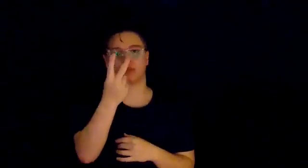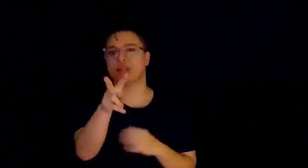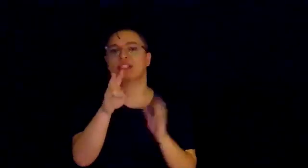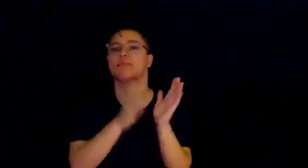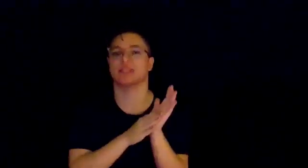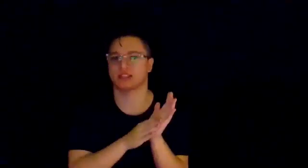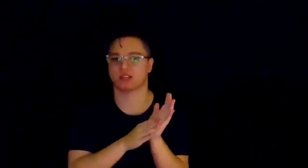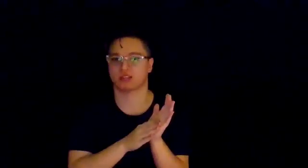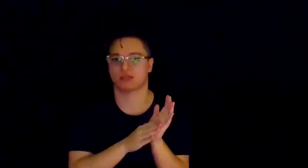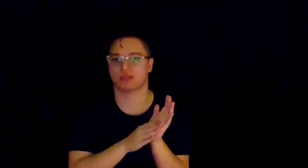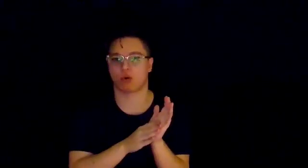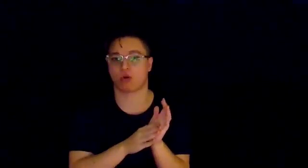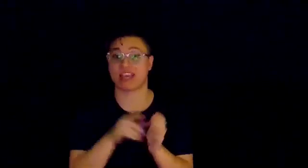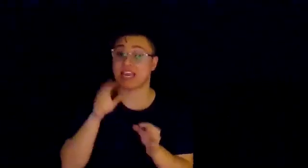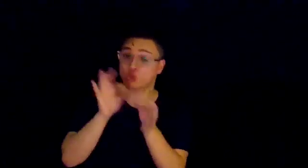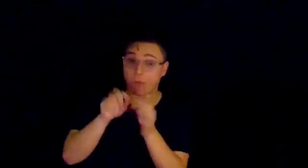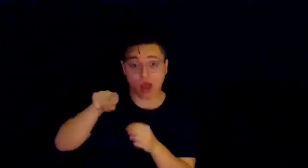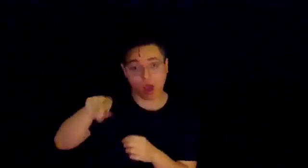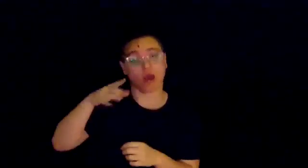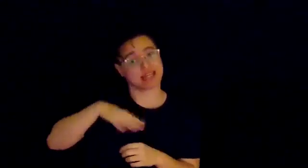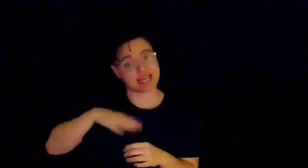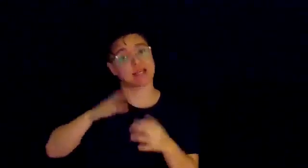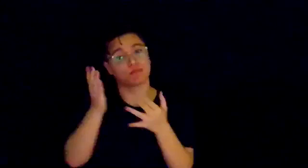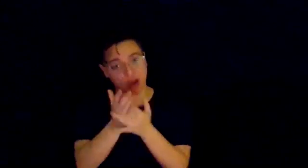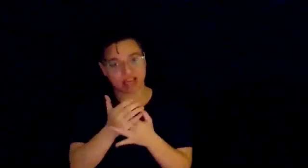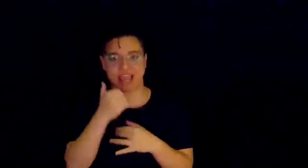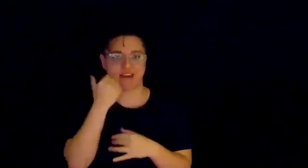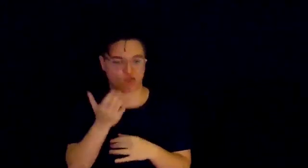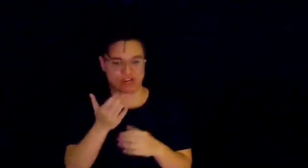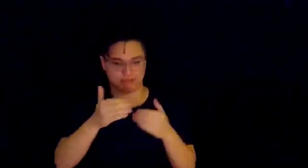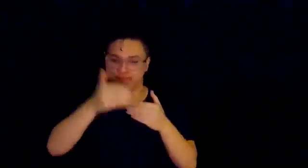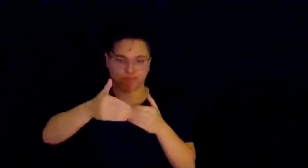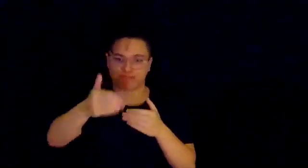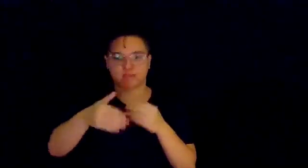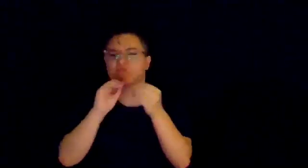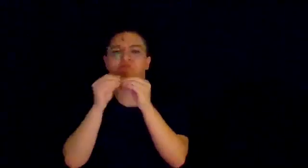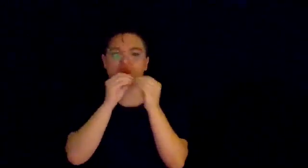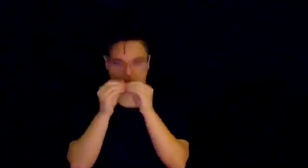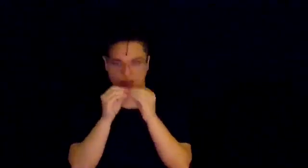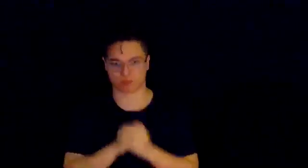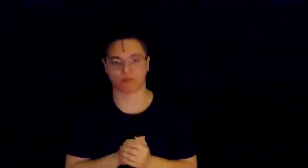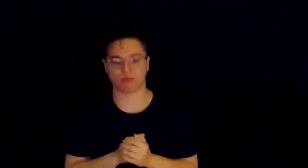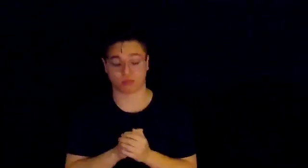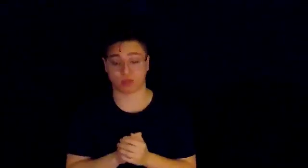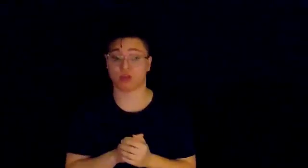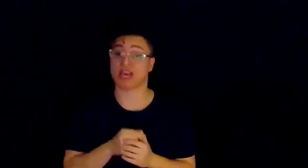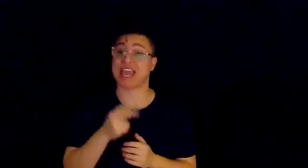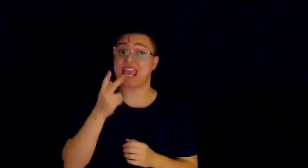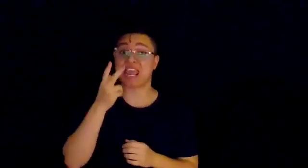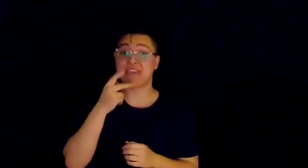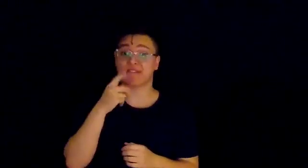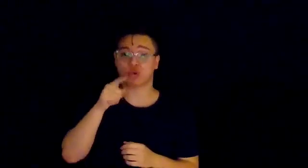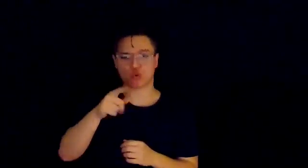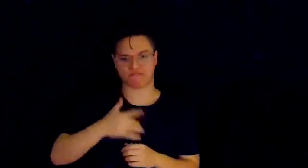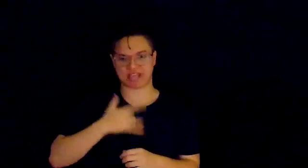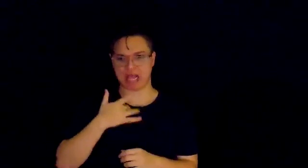you say, I'm going to need a break every 20 minutes, for example. And the interpreter might need a break as well as we go through the meeting. So make sure